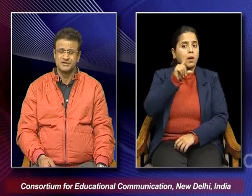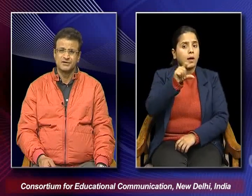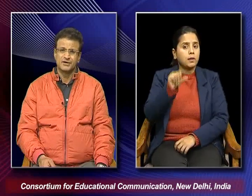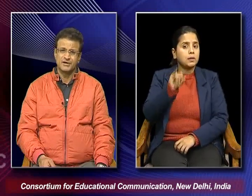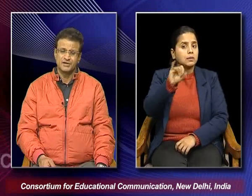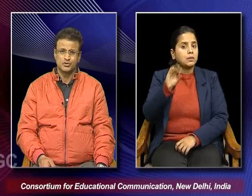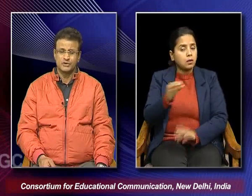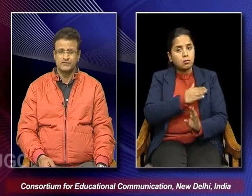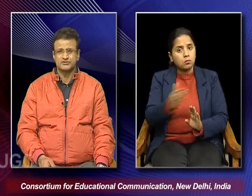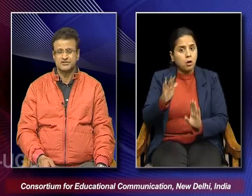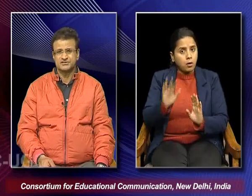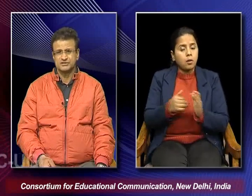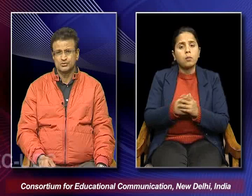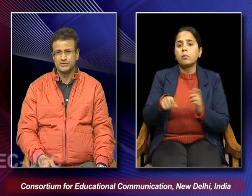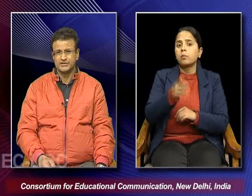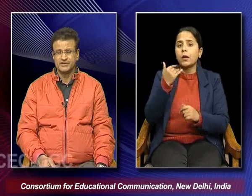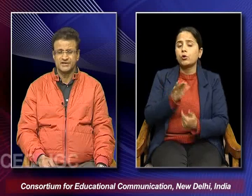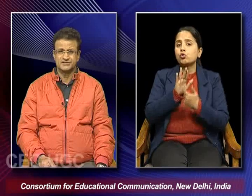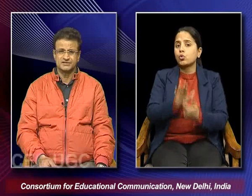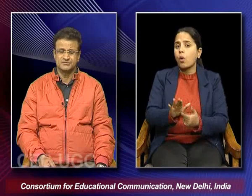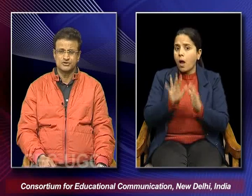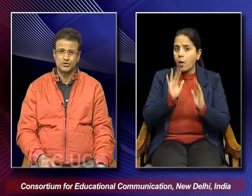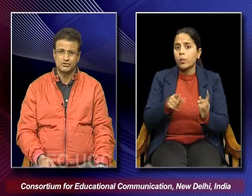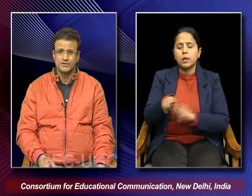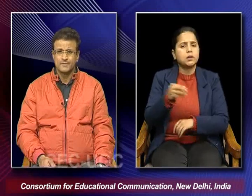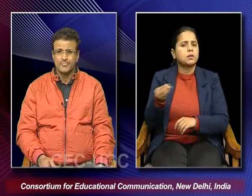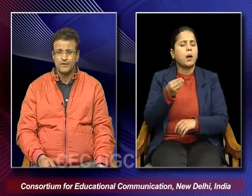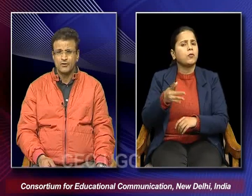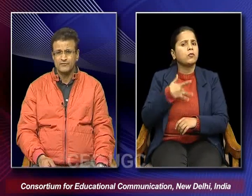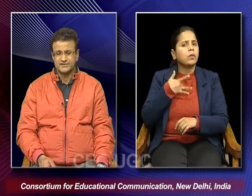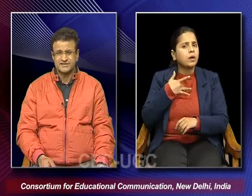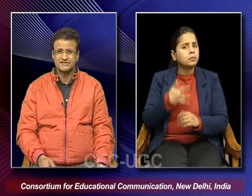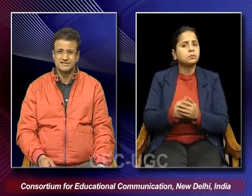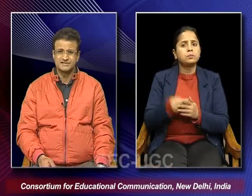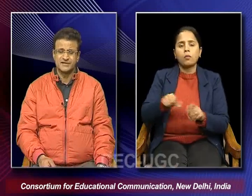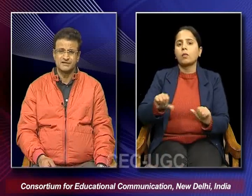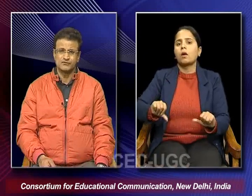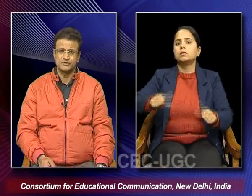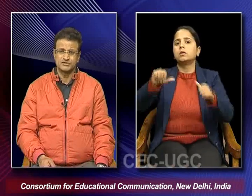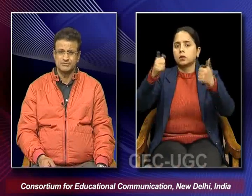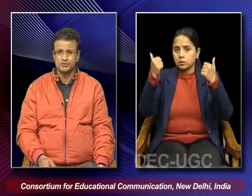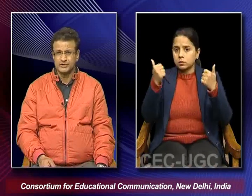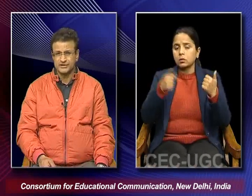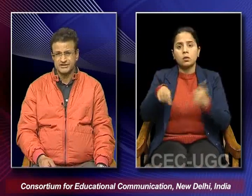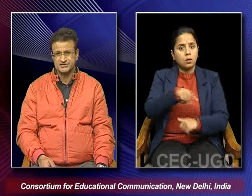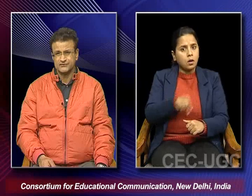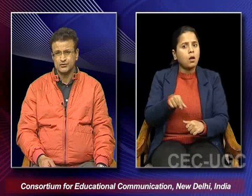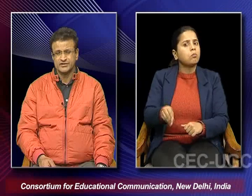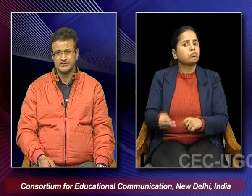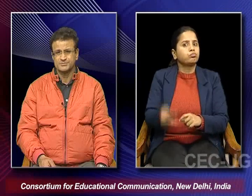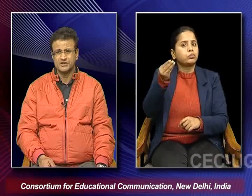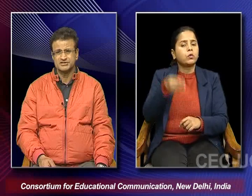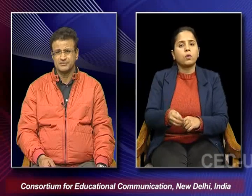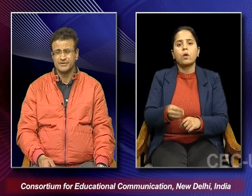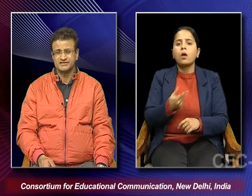1960s, though it was considered to be as some sort of a success, that it was able to increase the food